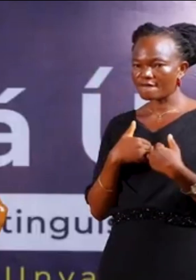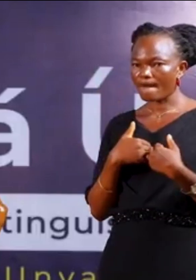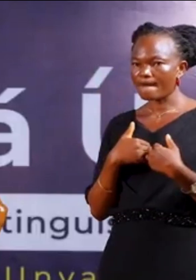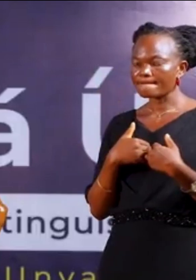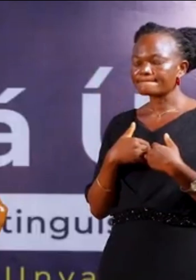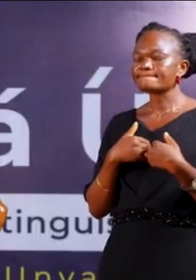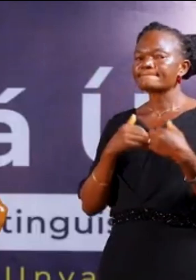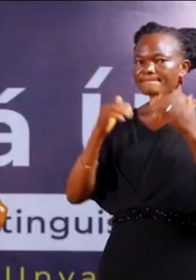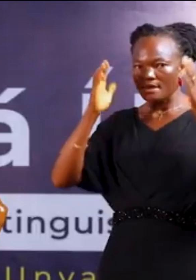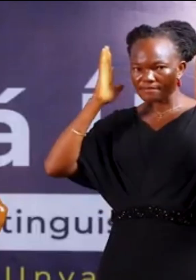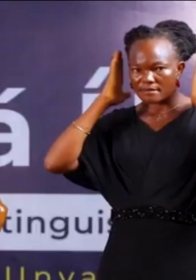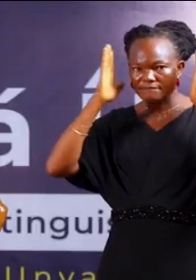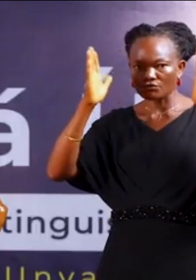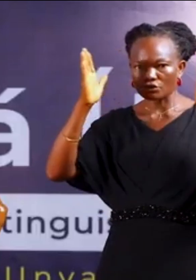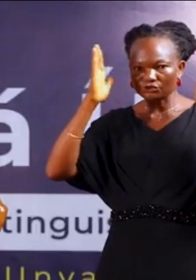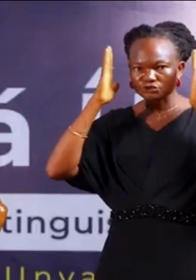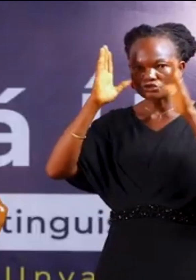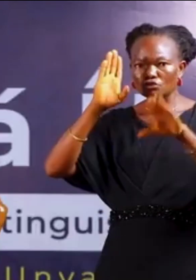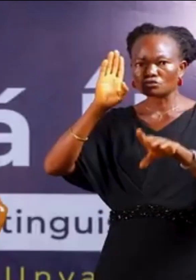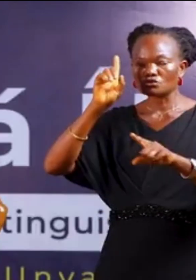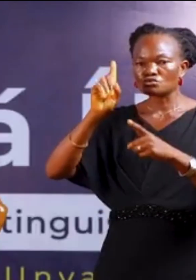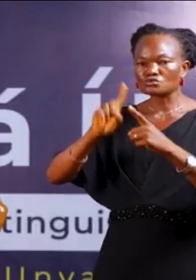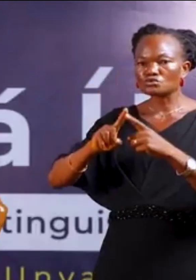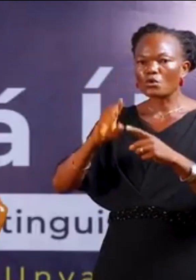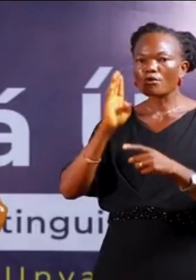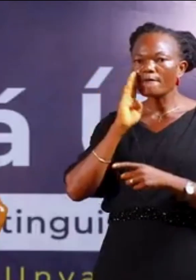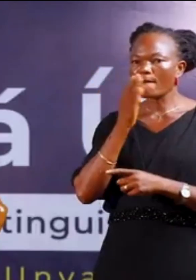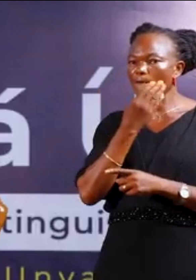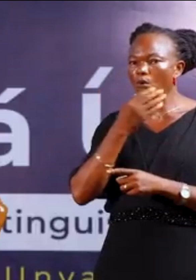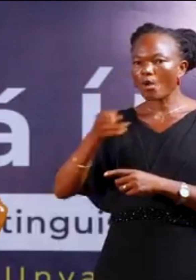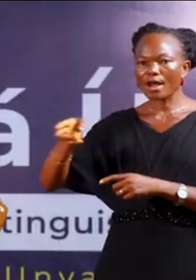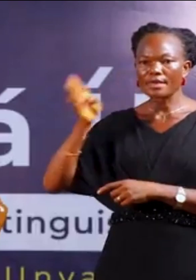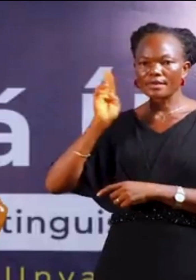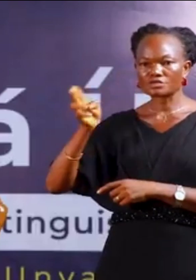paid a lot of attention to Igbo history,